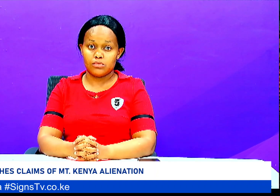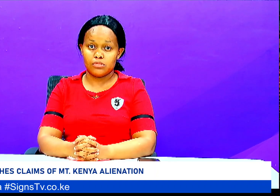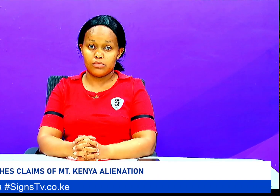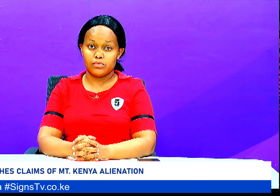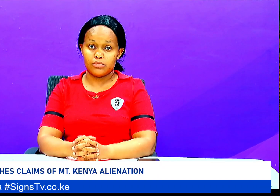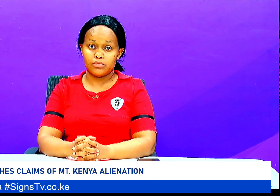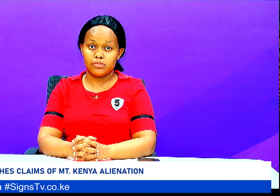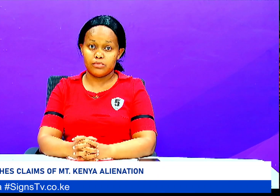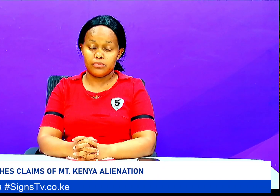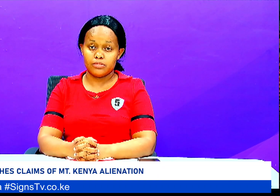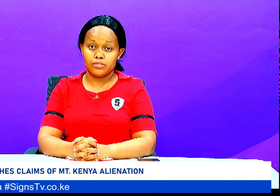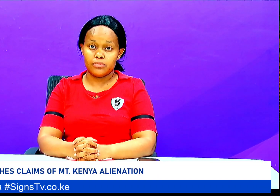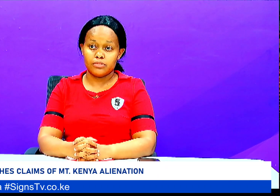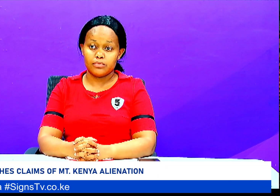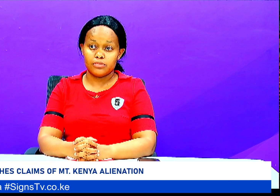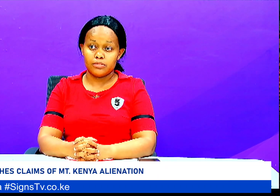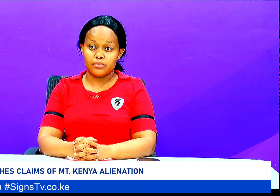of property.